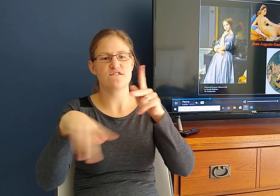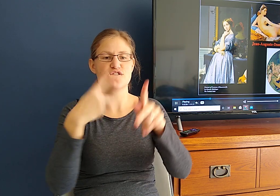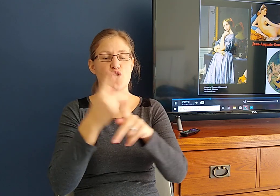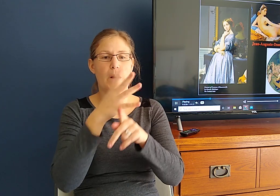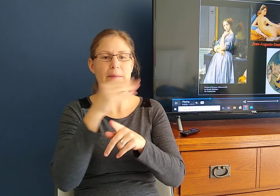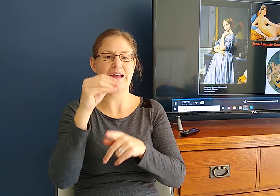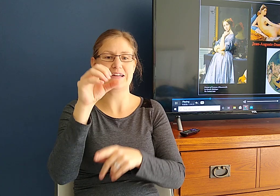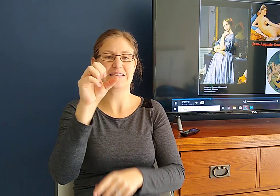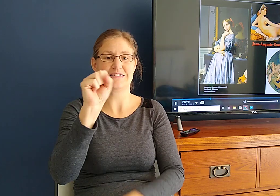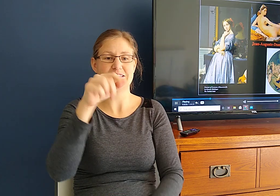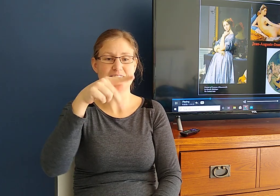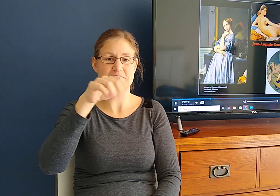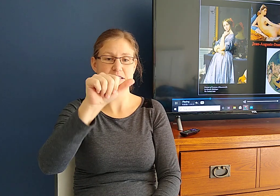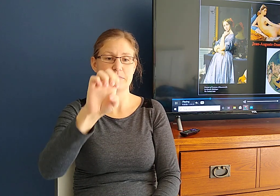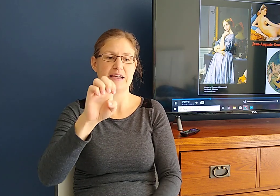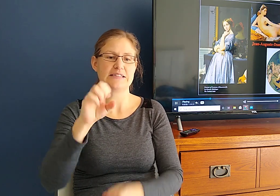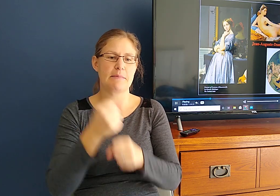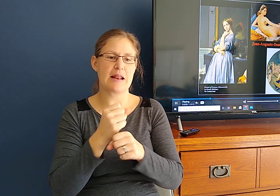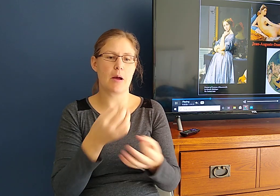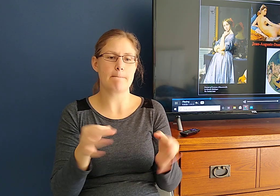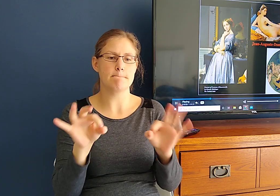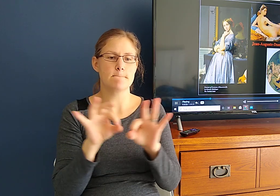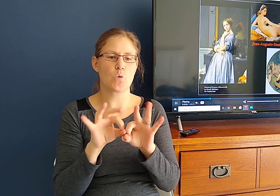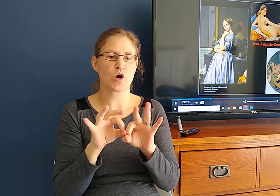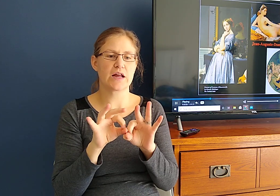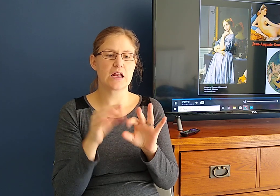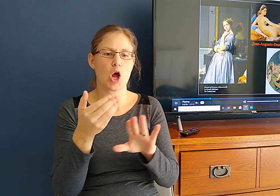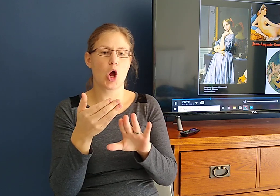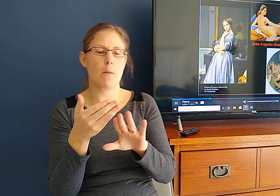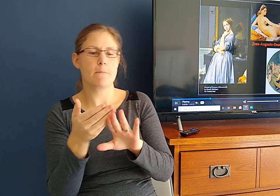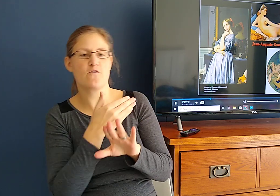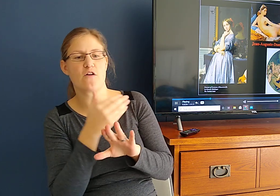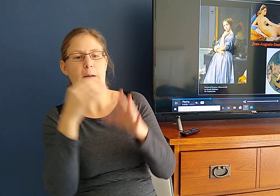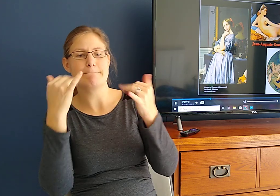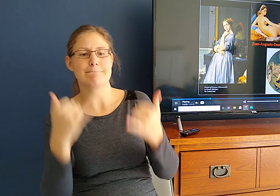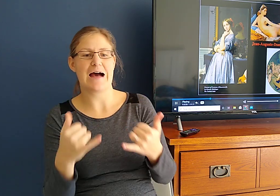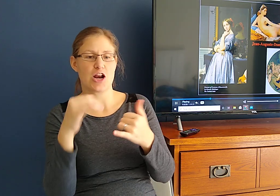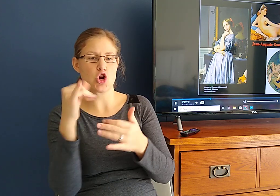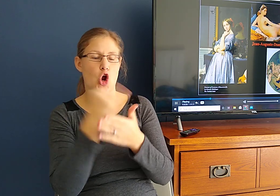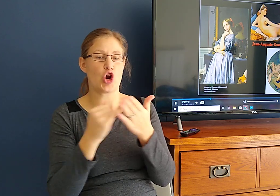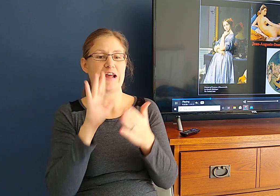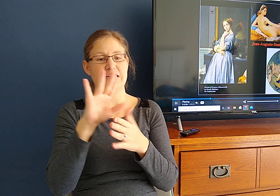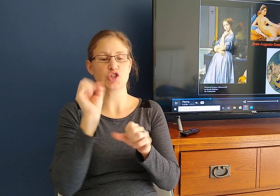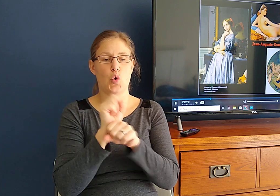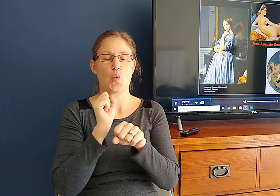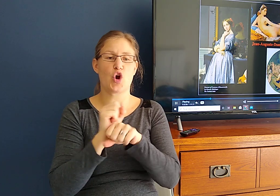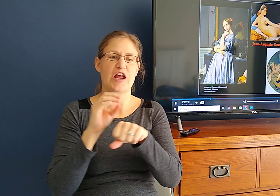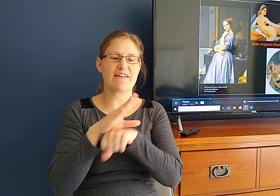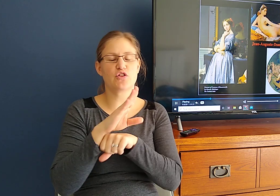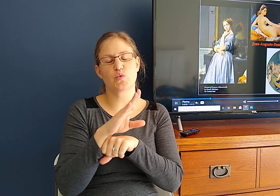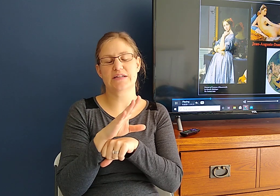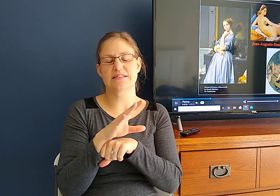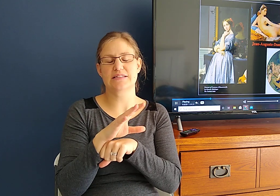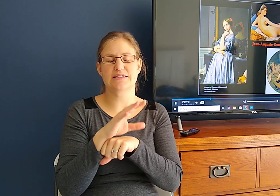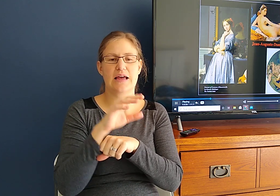an important precursor of modern art. His works influenced the likes of Picasso and Matisse, as well as many